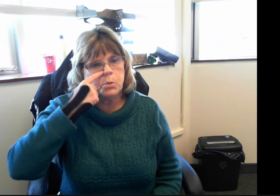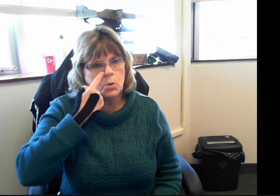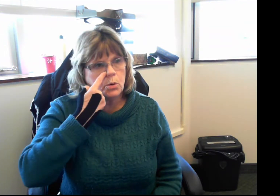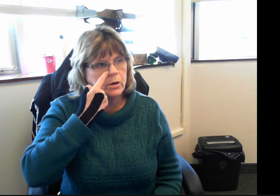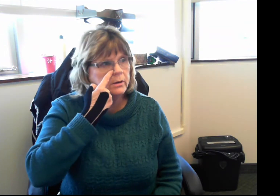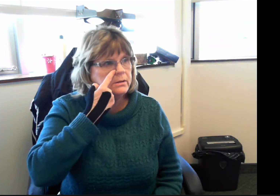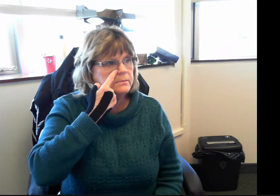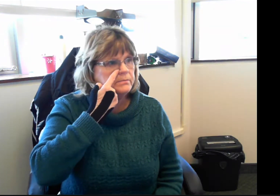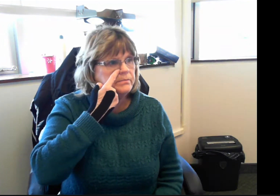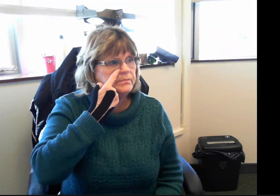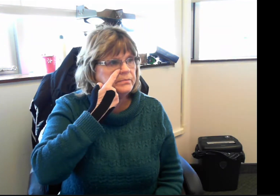bored,